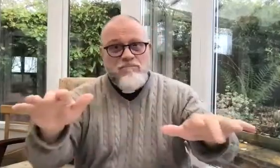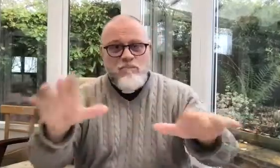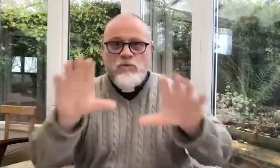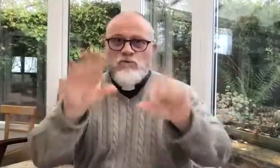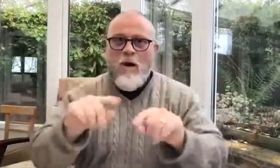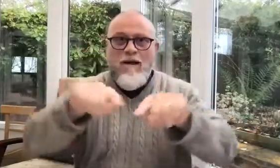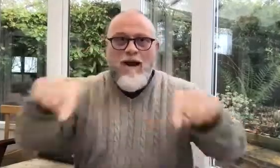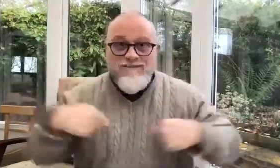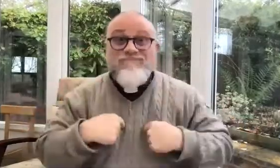So